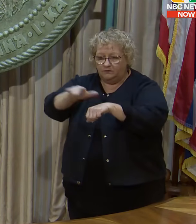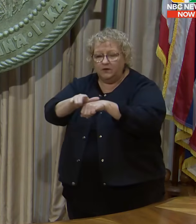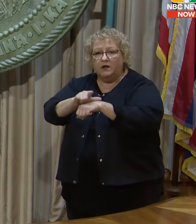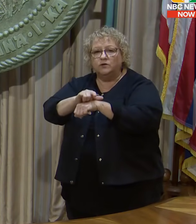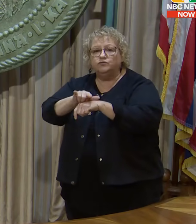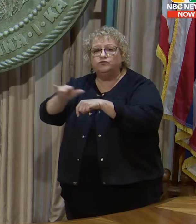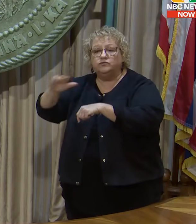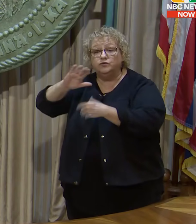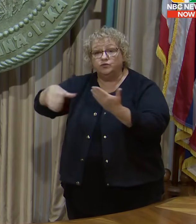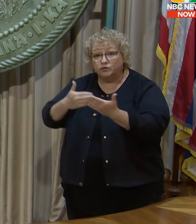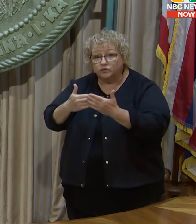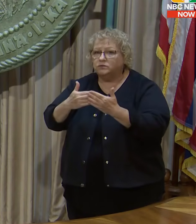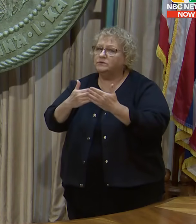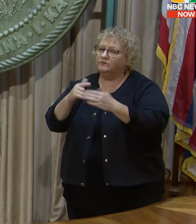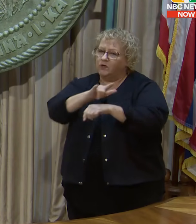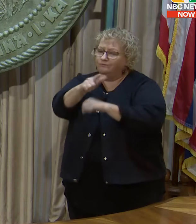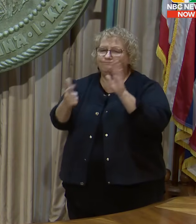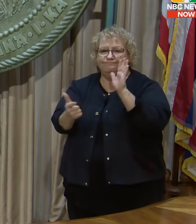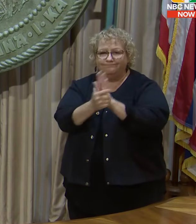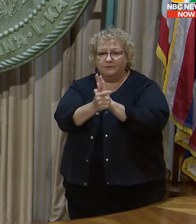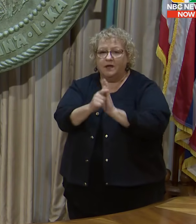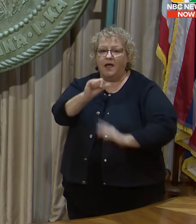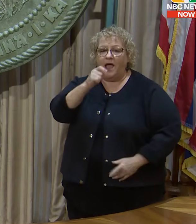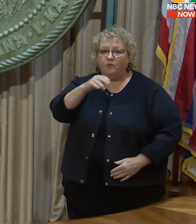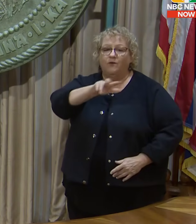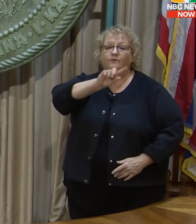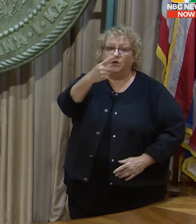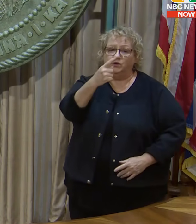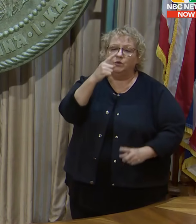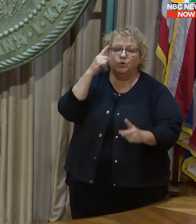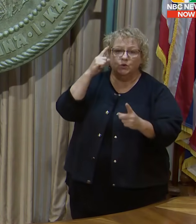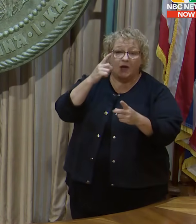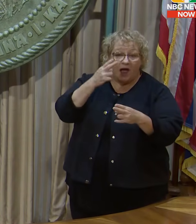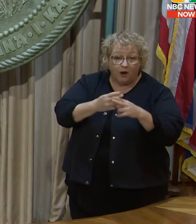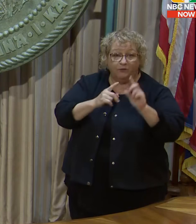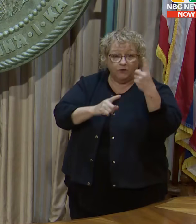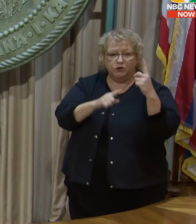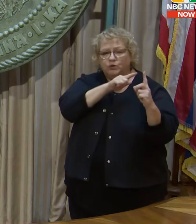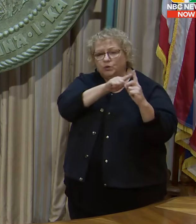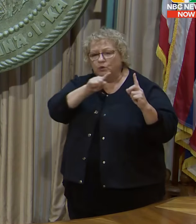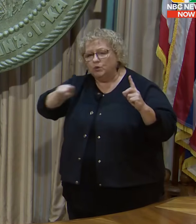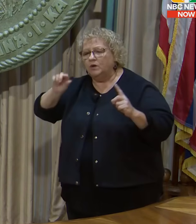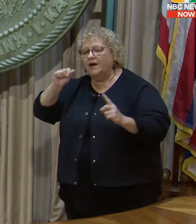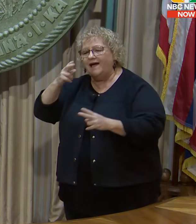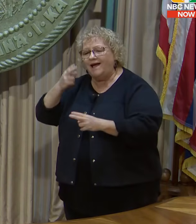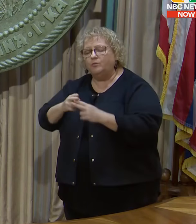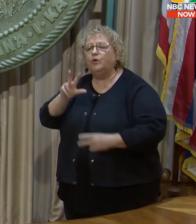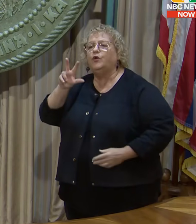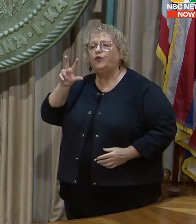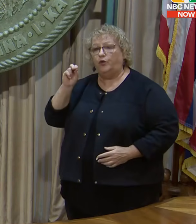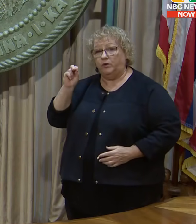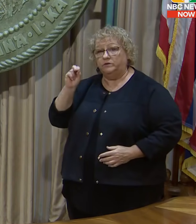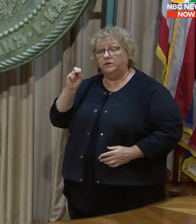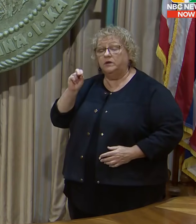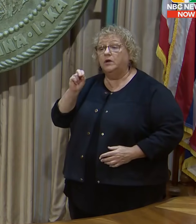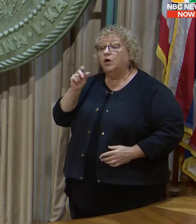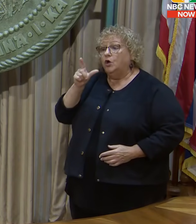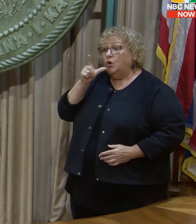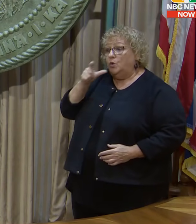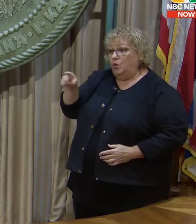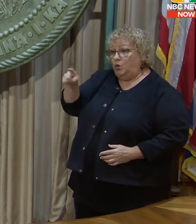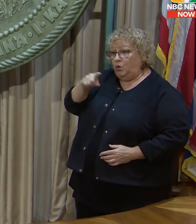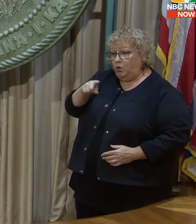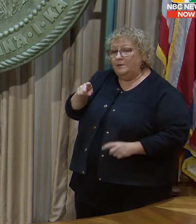Wednesday, April 1st, through April 30th. Those identified as essential workers will be allowed